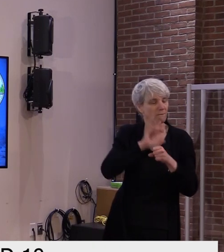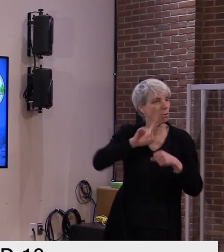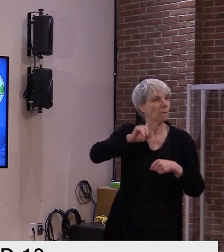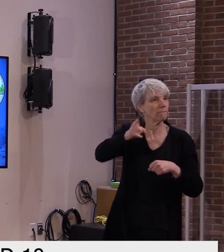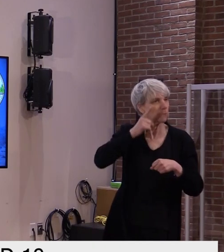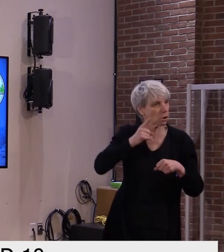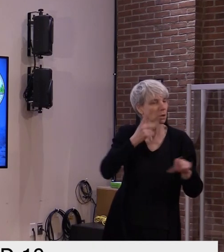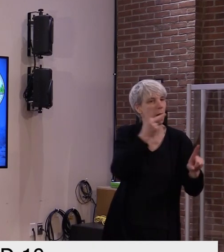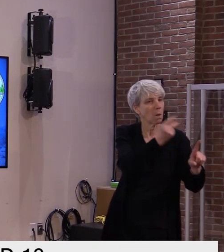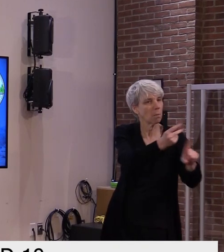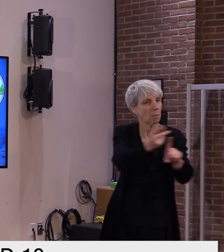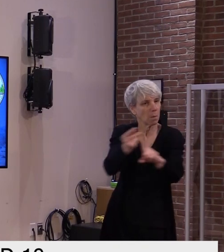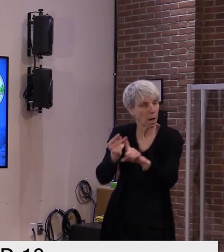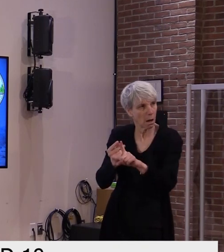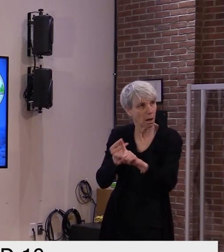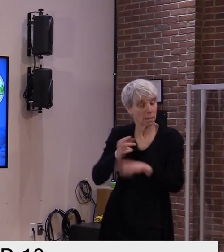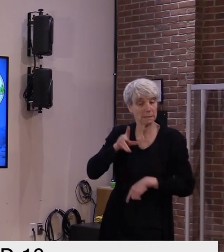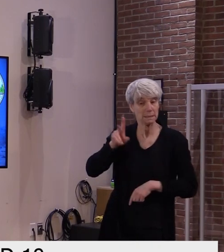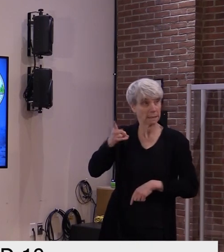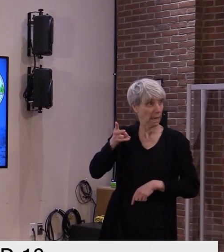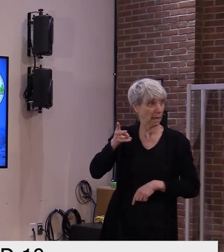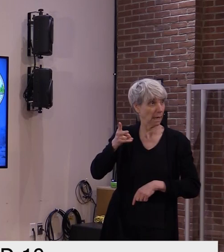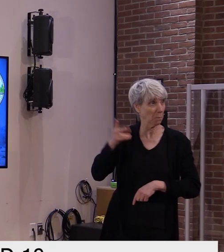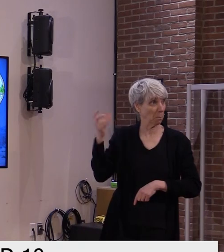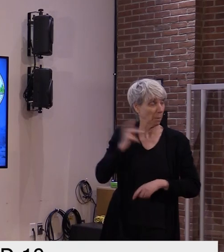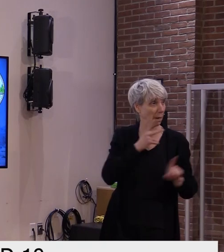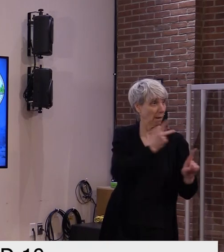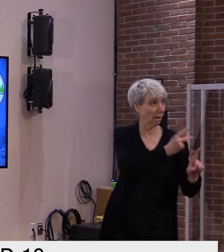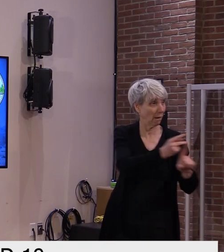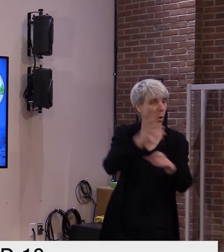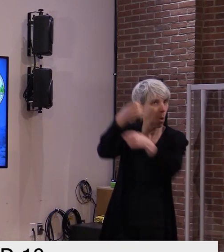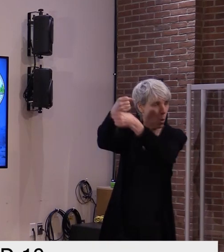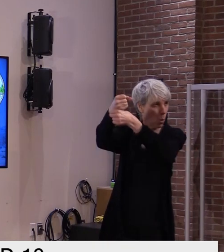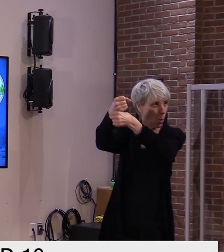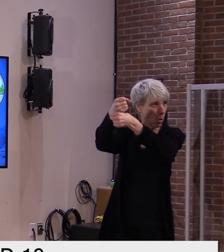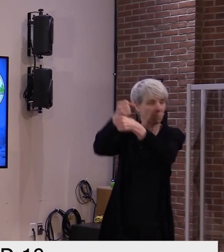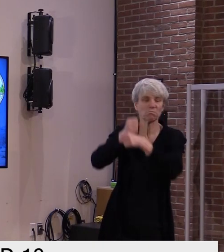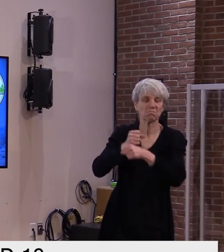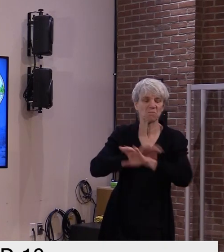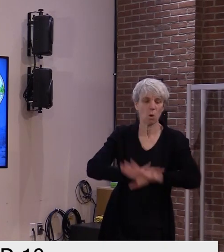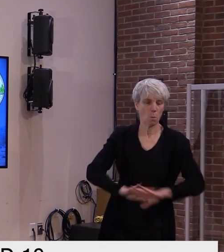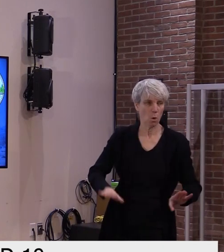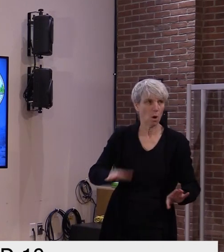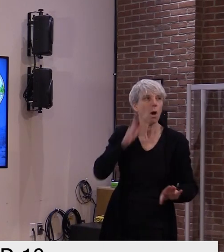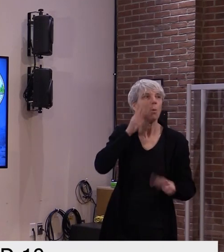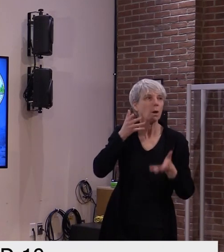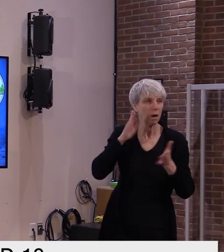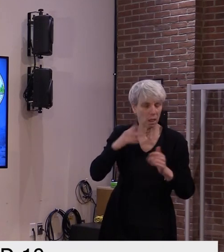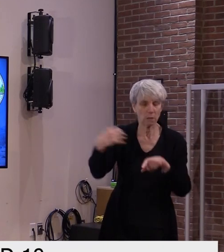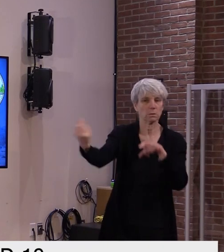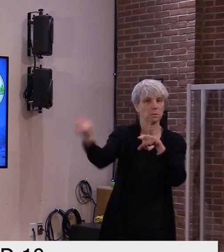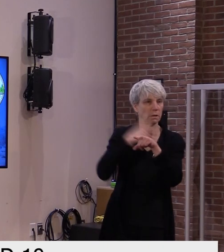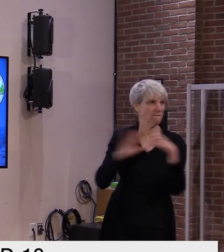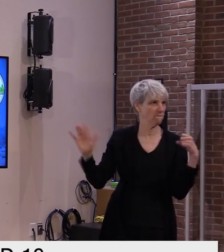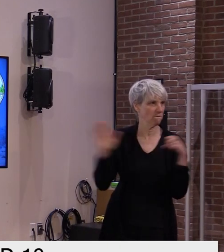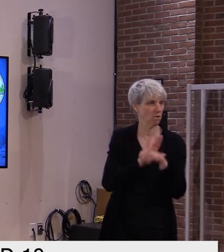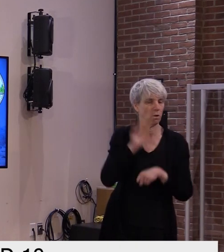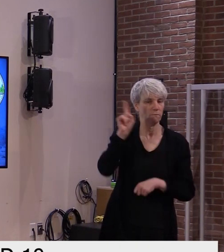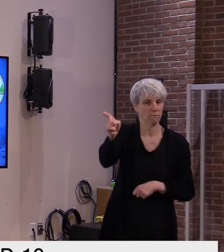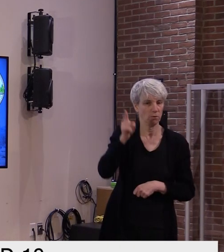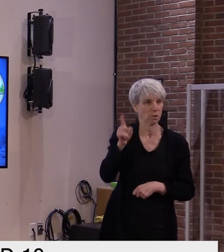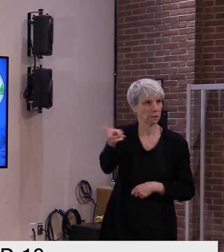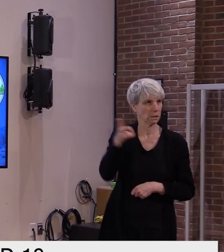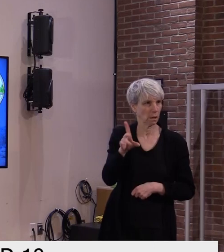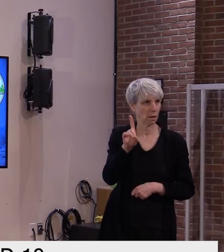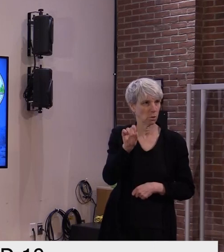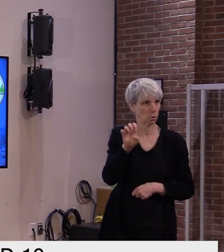any real details on anything except that one line, so I can't say much more. We still believe that people